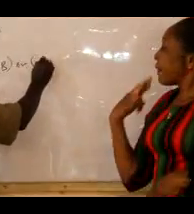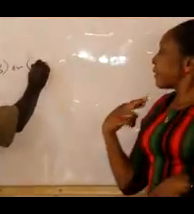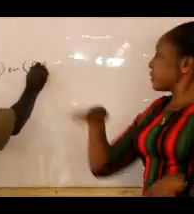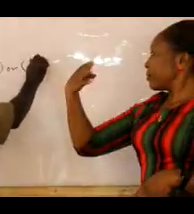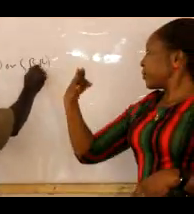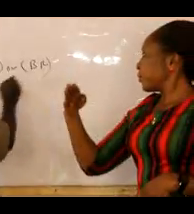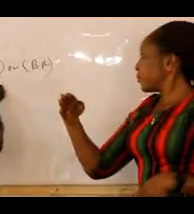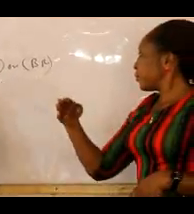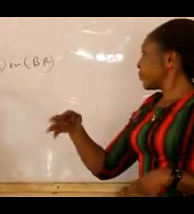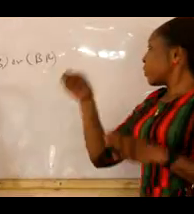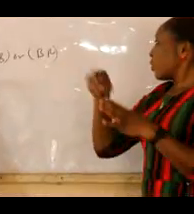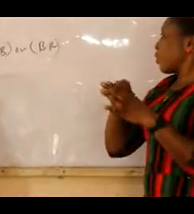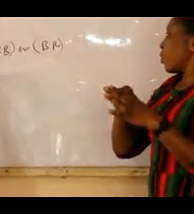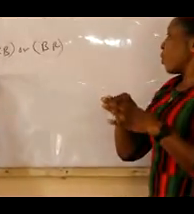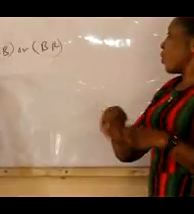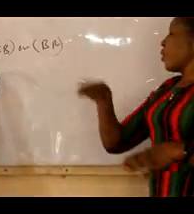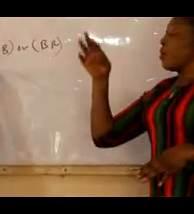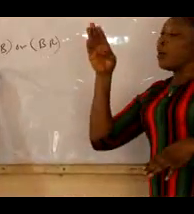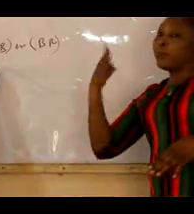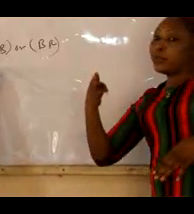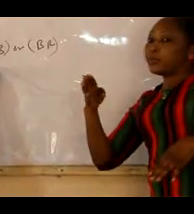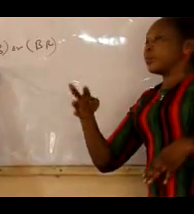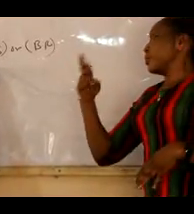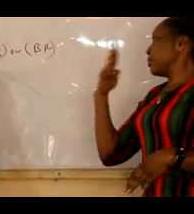blue, red. So this is going to give you